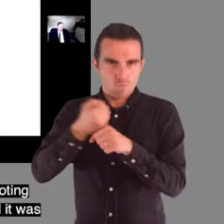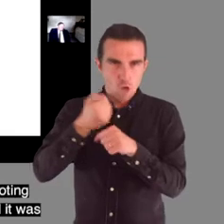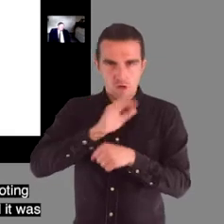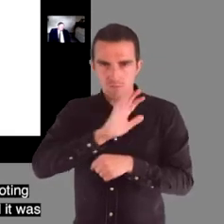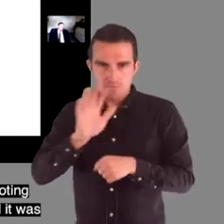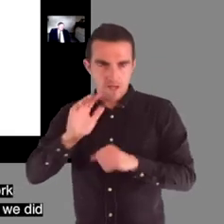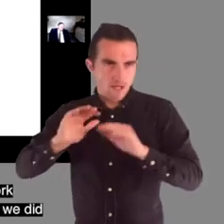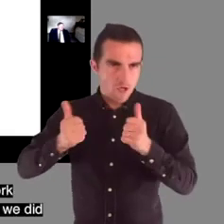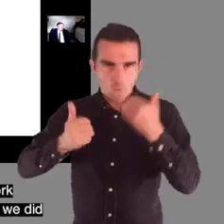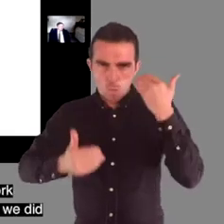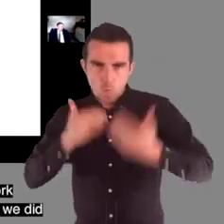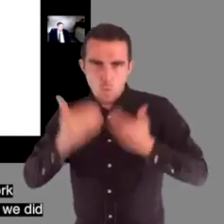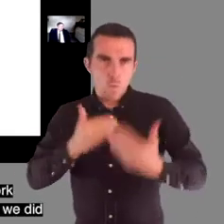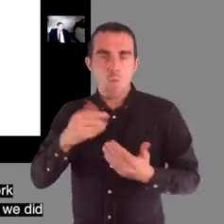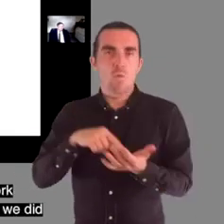also